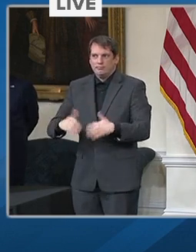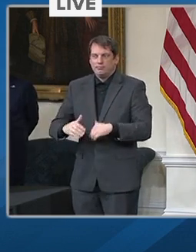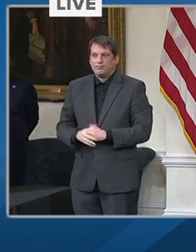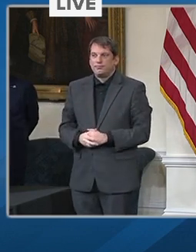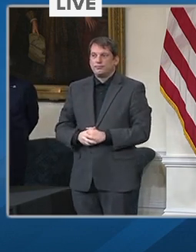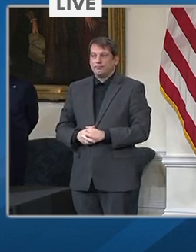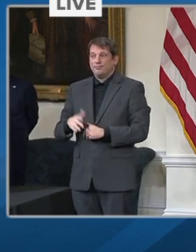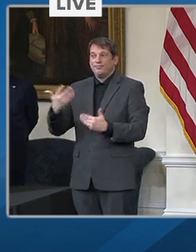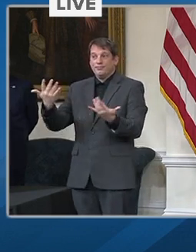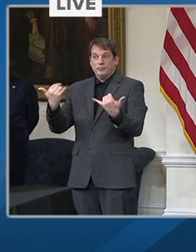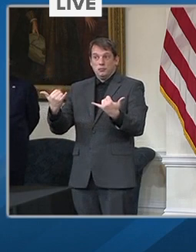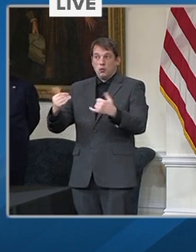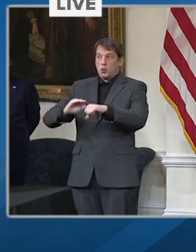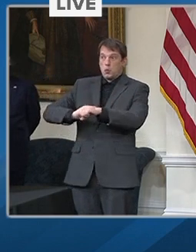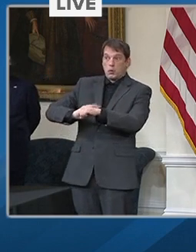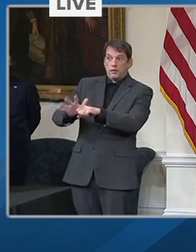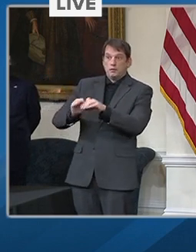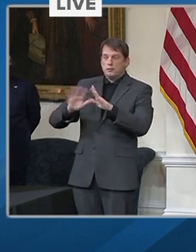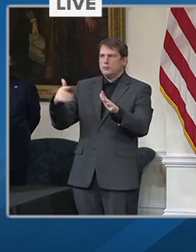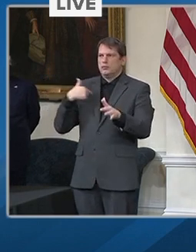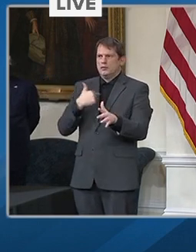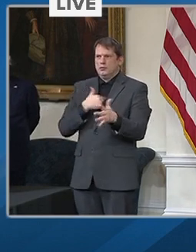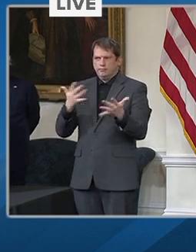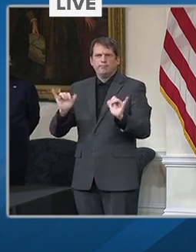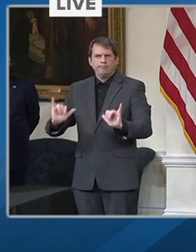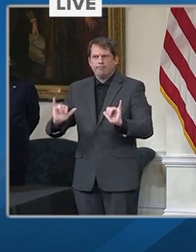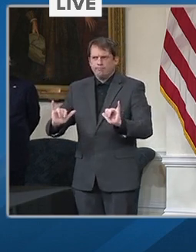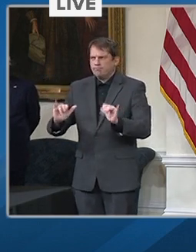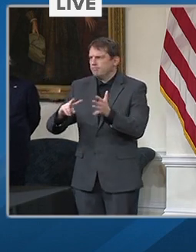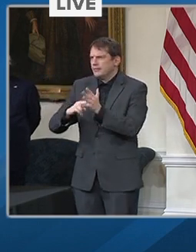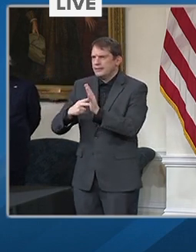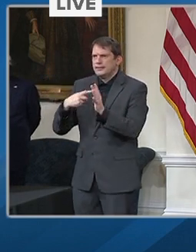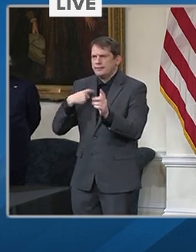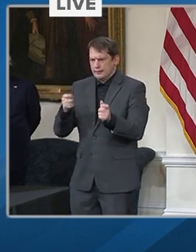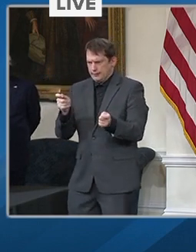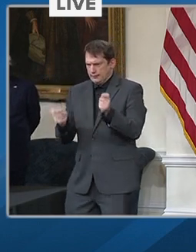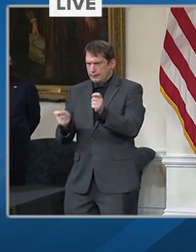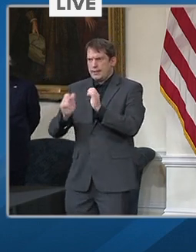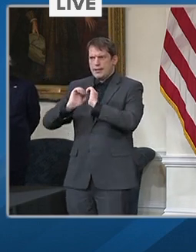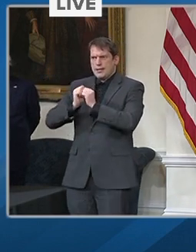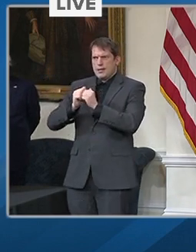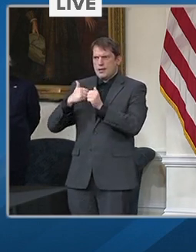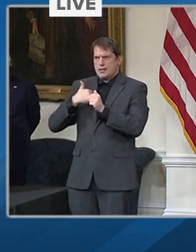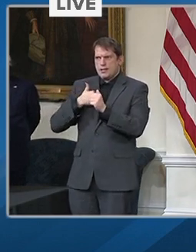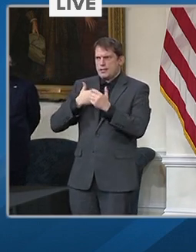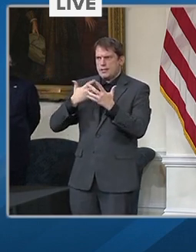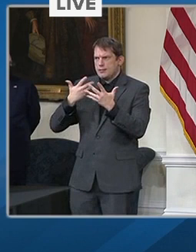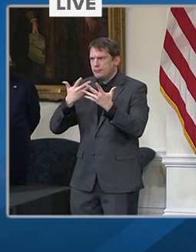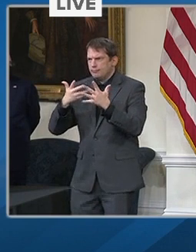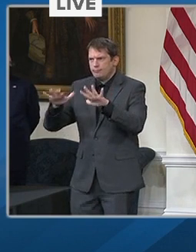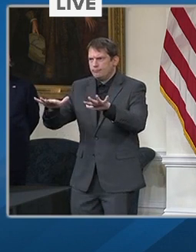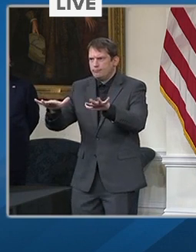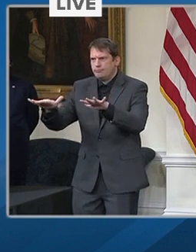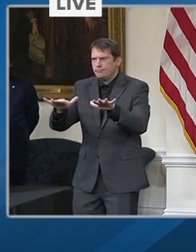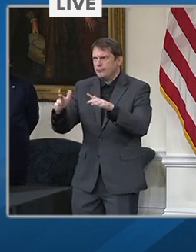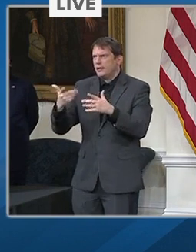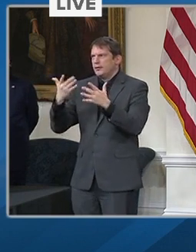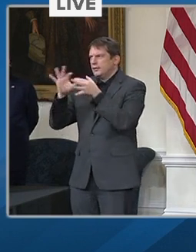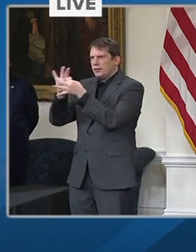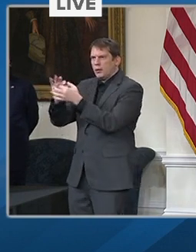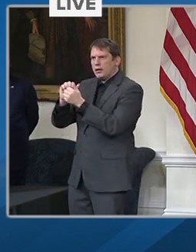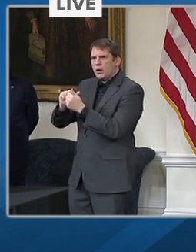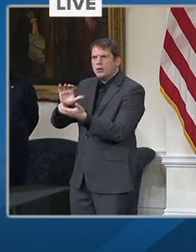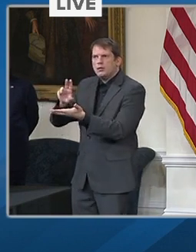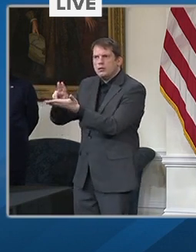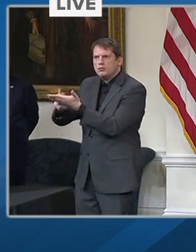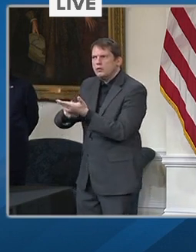has had to adjust the way we work. We've had to take precautions to keep our crews, our contractors, and you, our public, safe. While